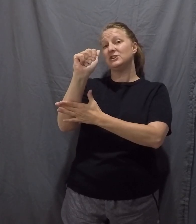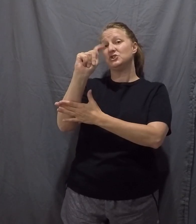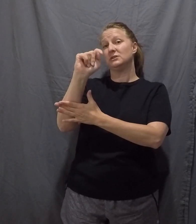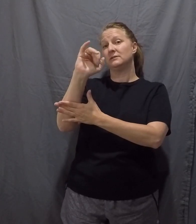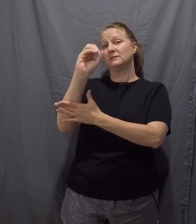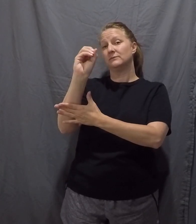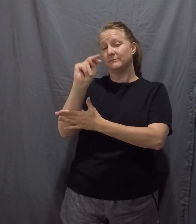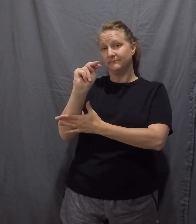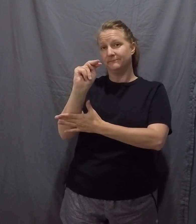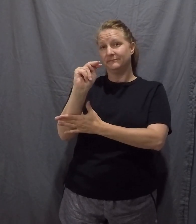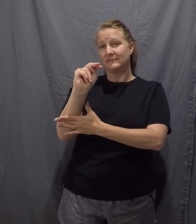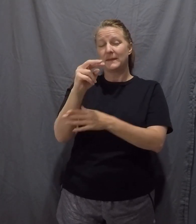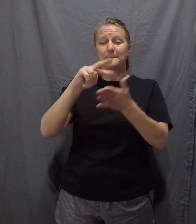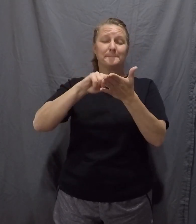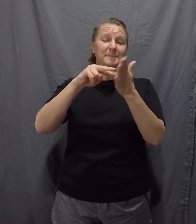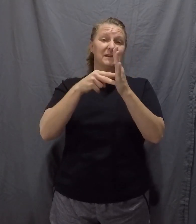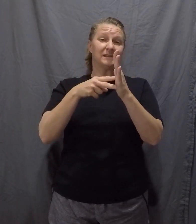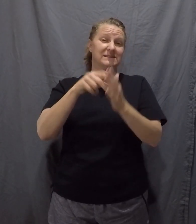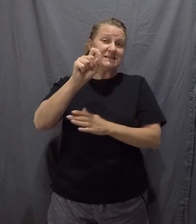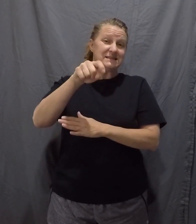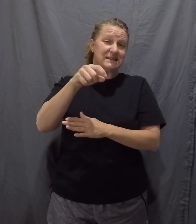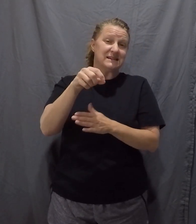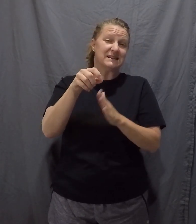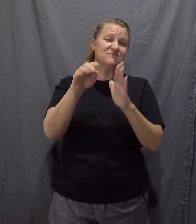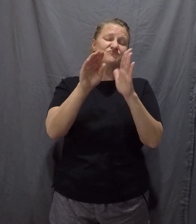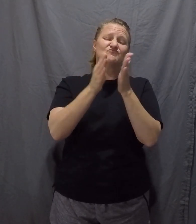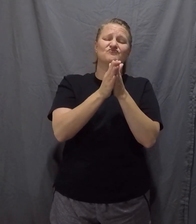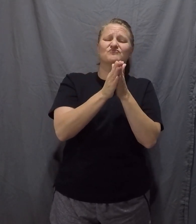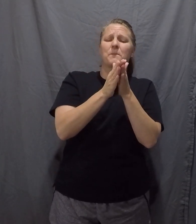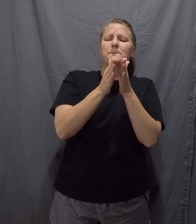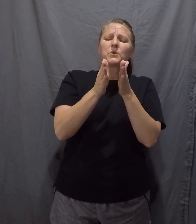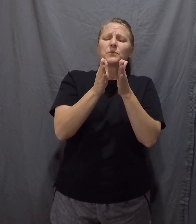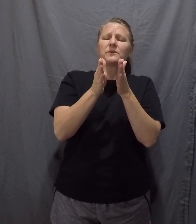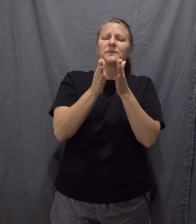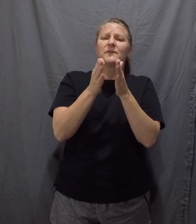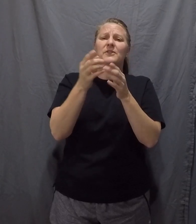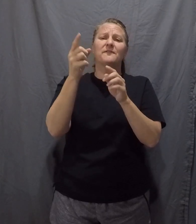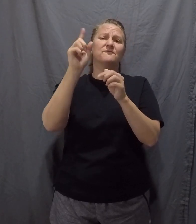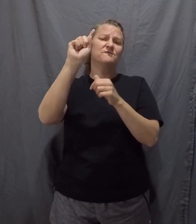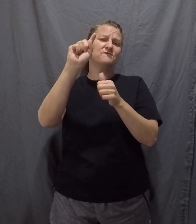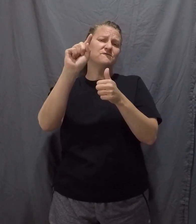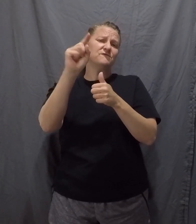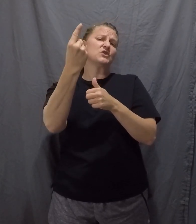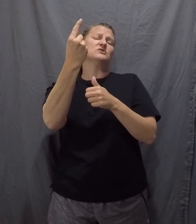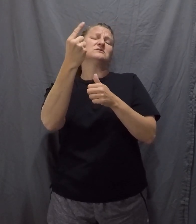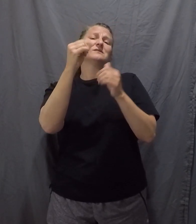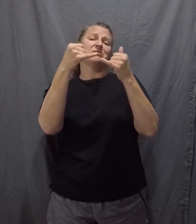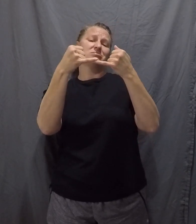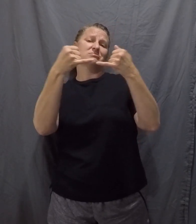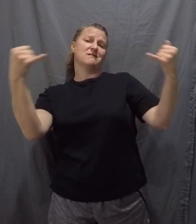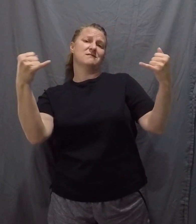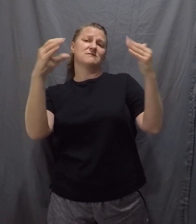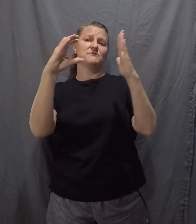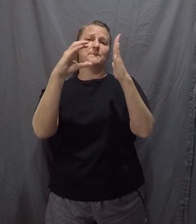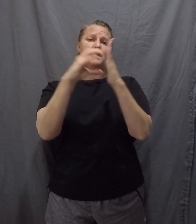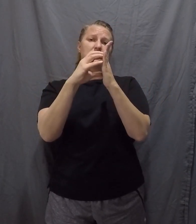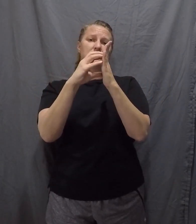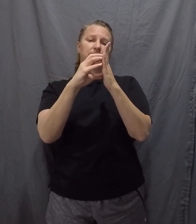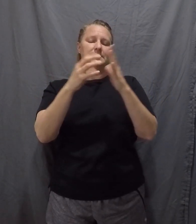a space at the very first line of the paragraph. And that's it. You